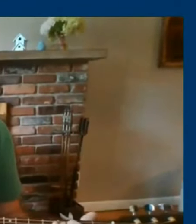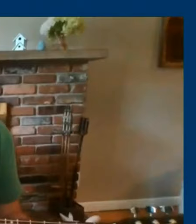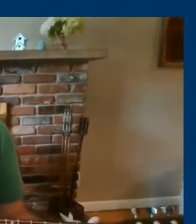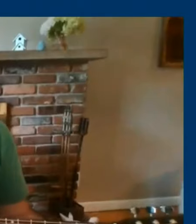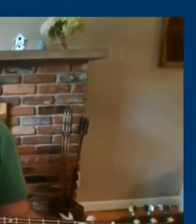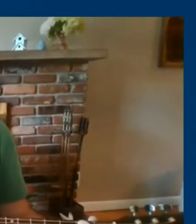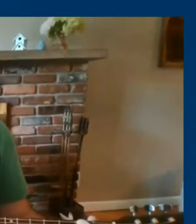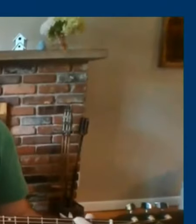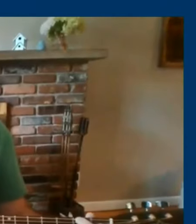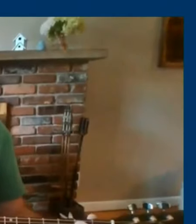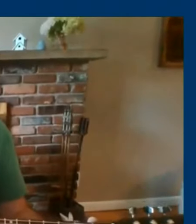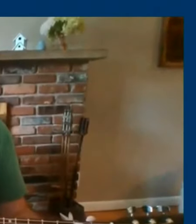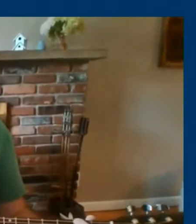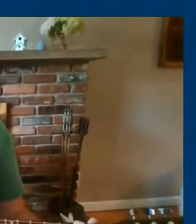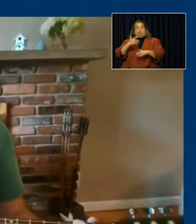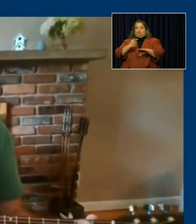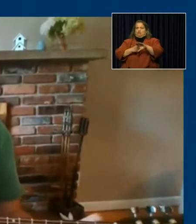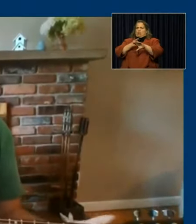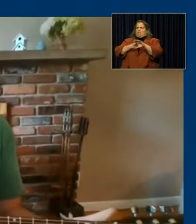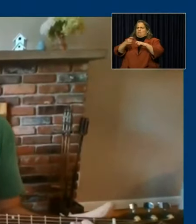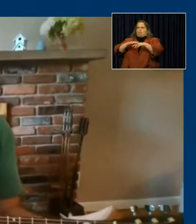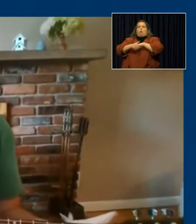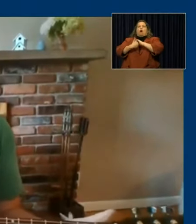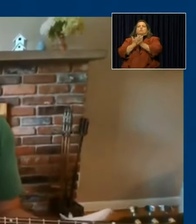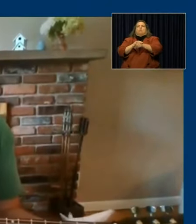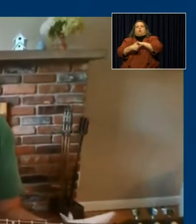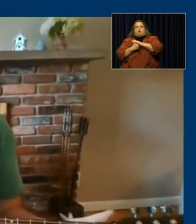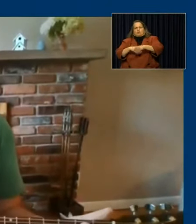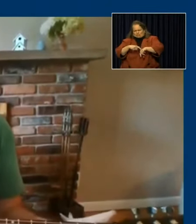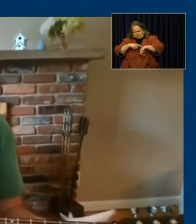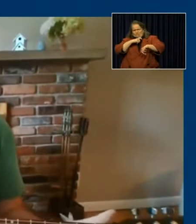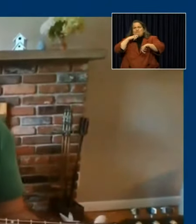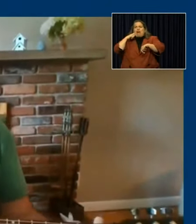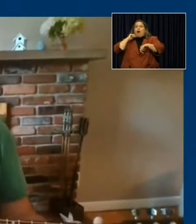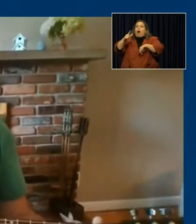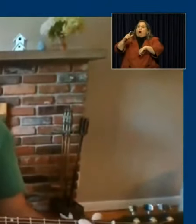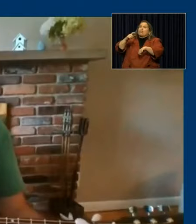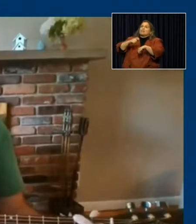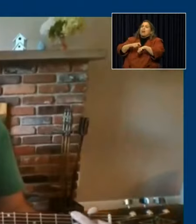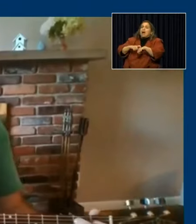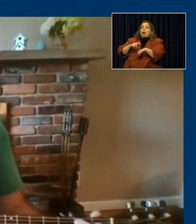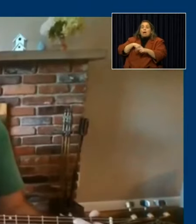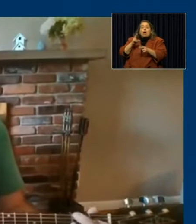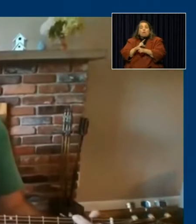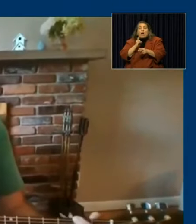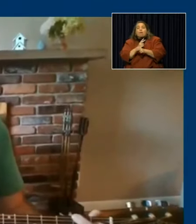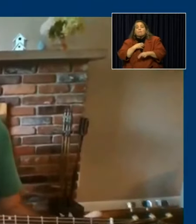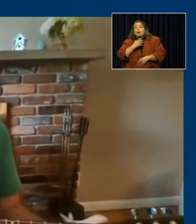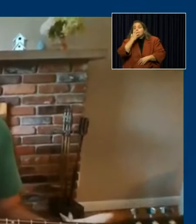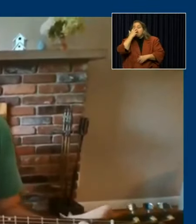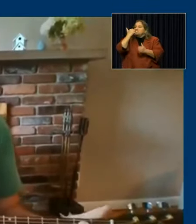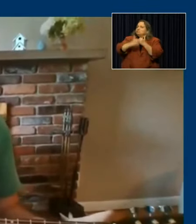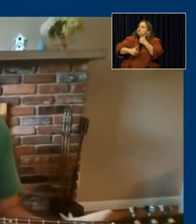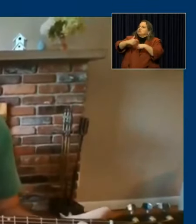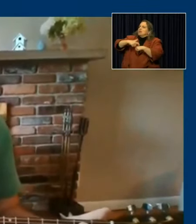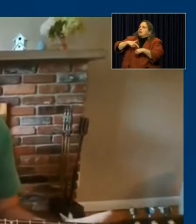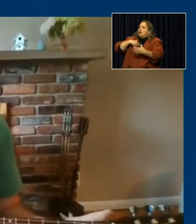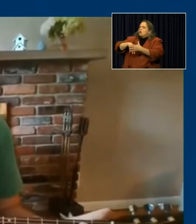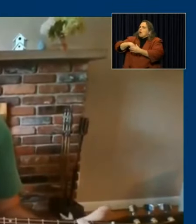My hands are chapped from washing all the time. I wear my mask each time I go